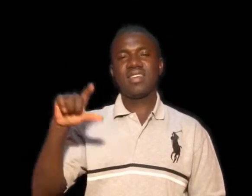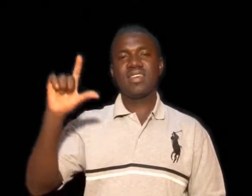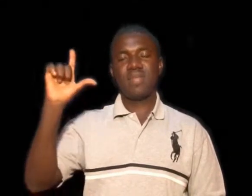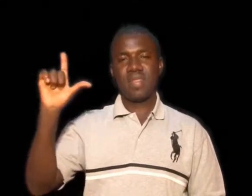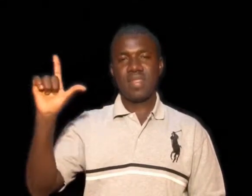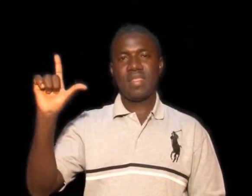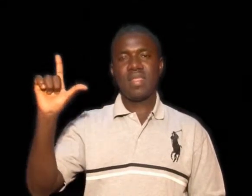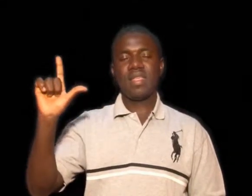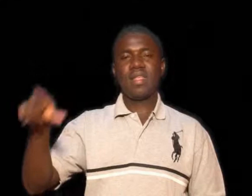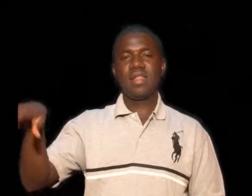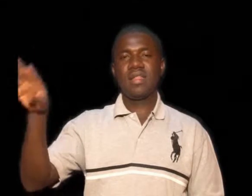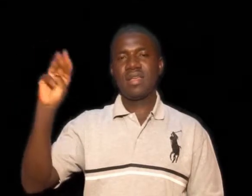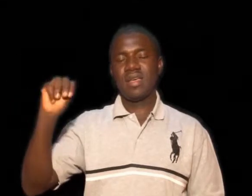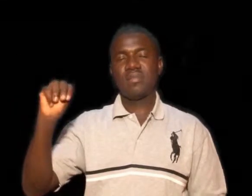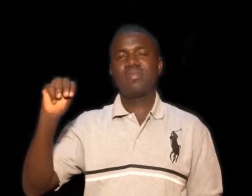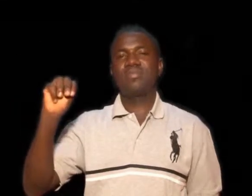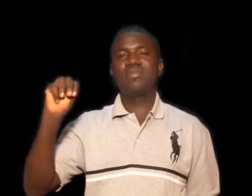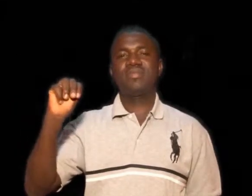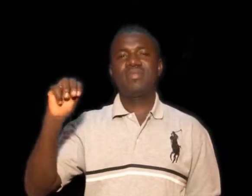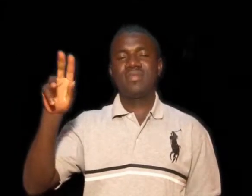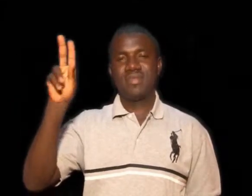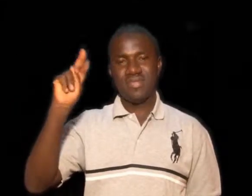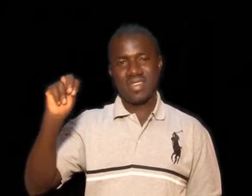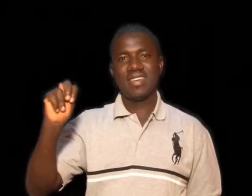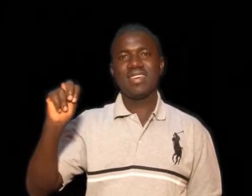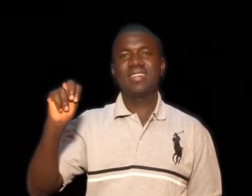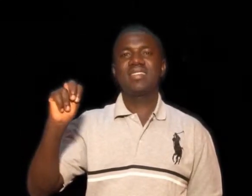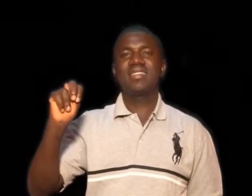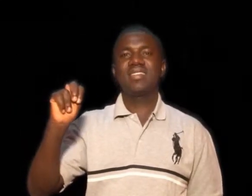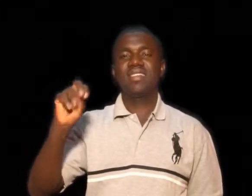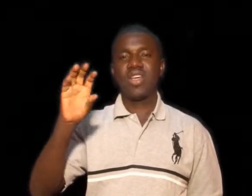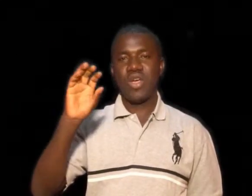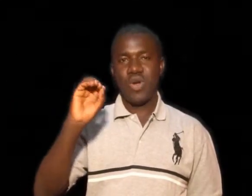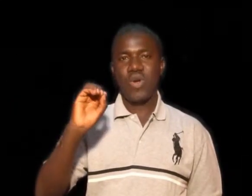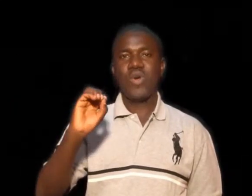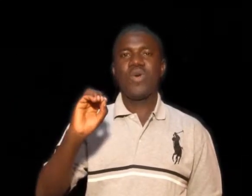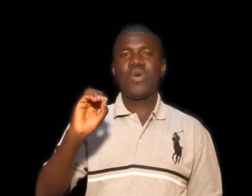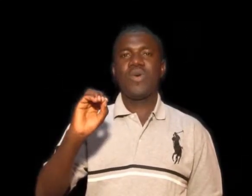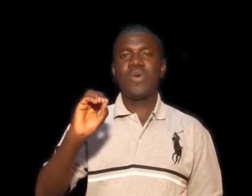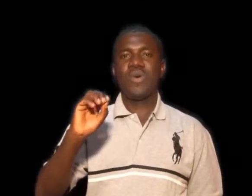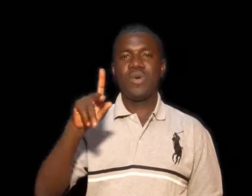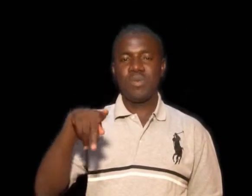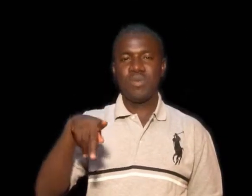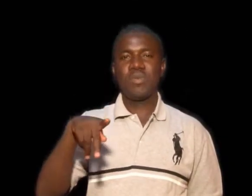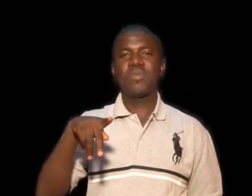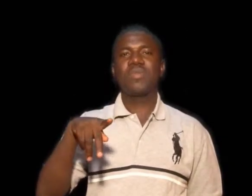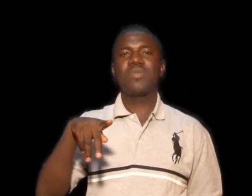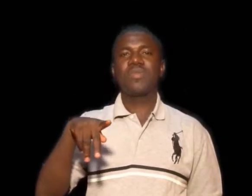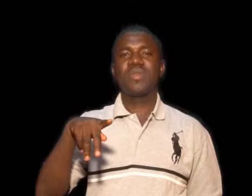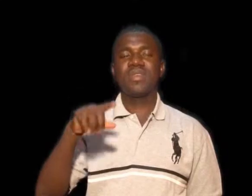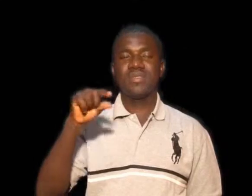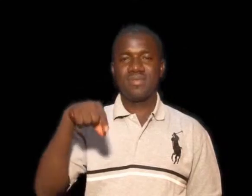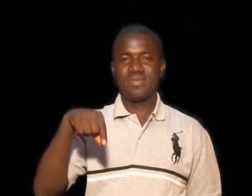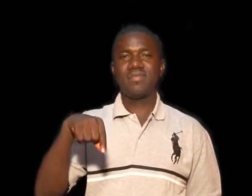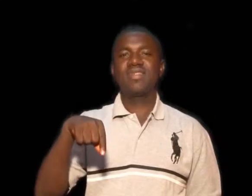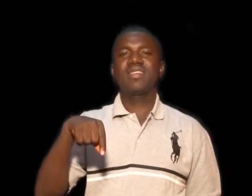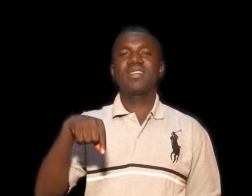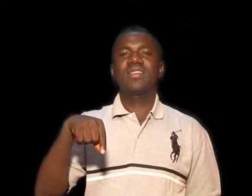I, J, K, L, M, N,